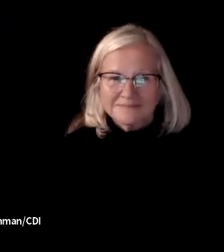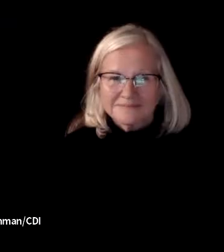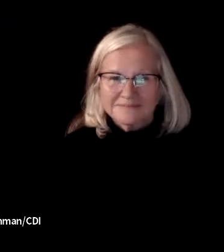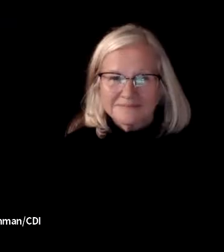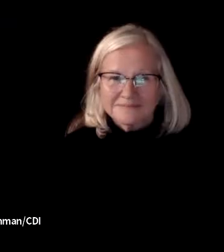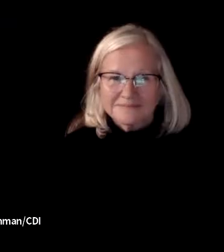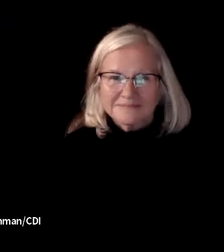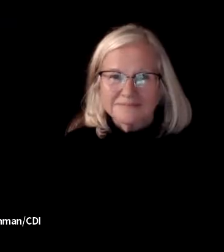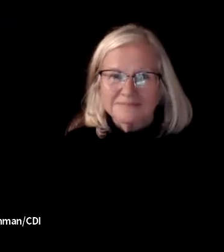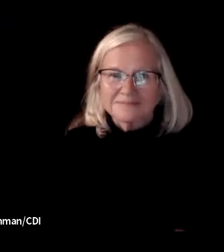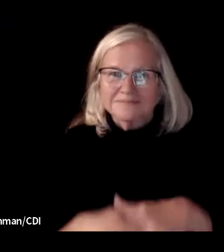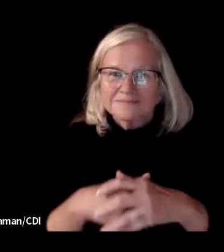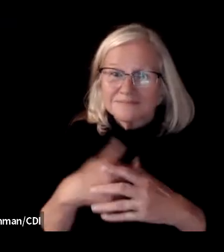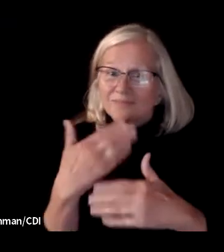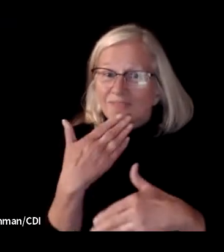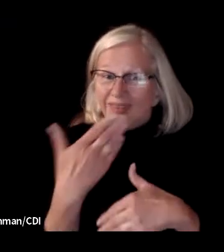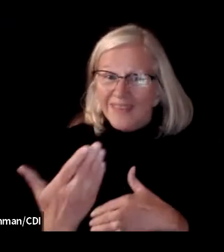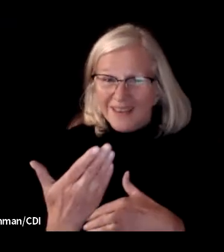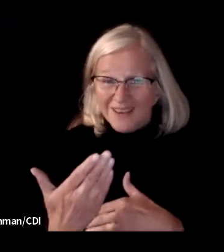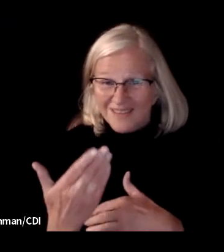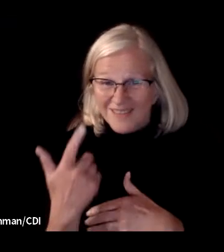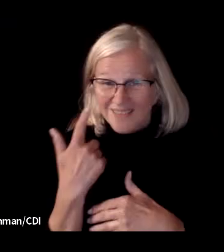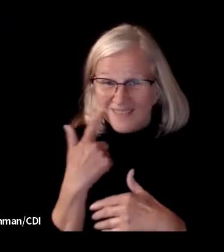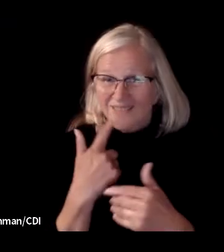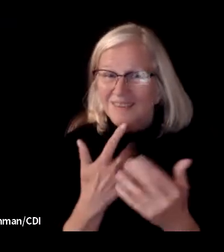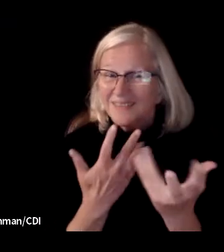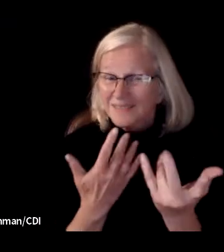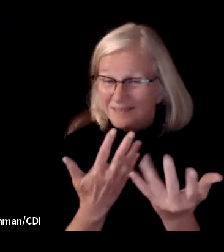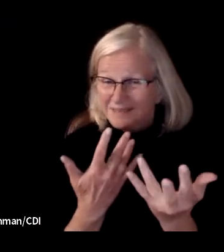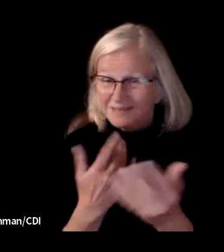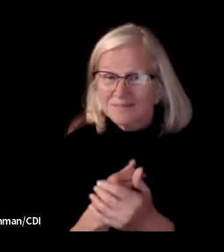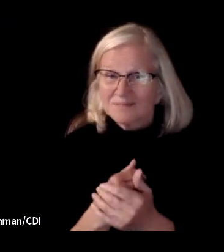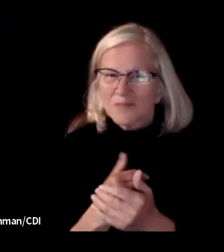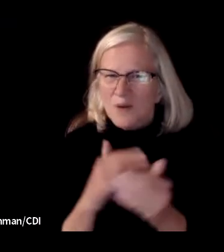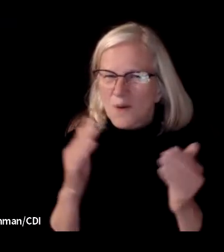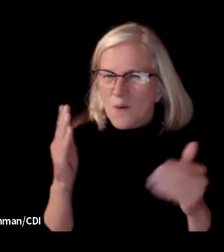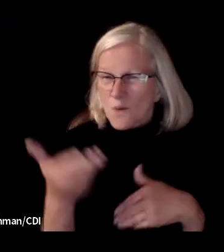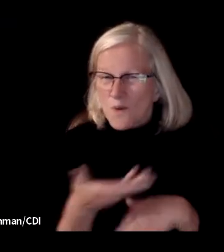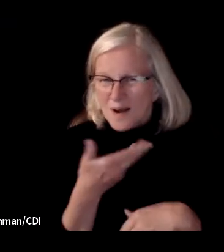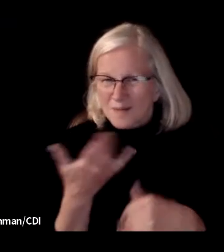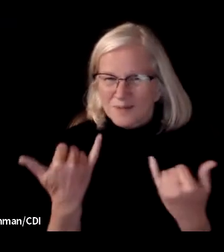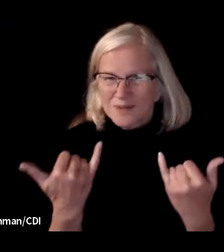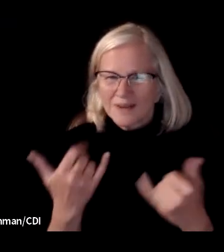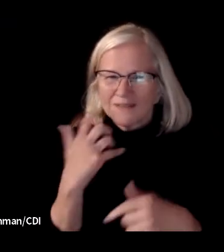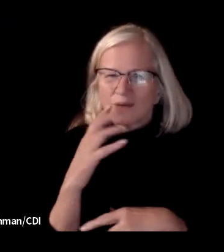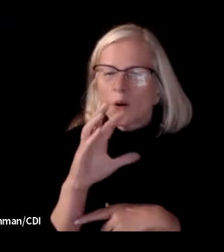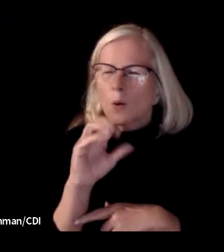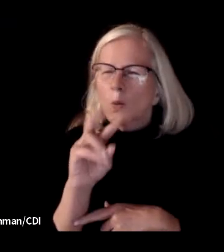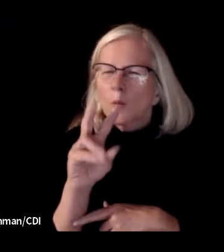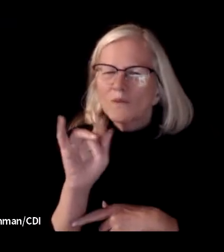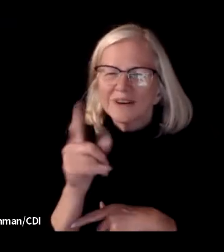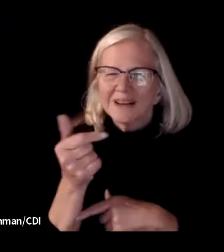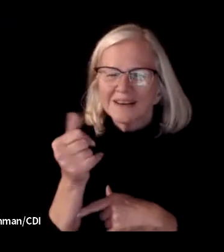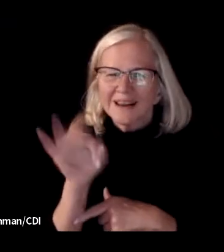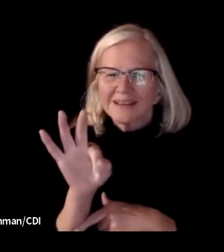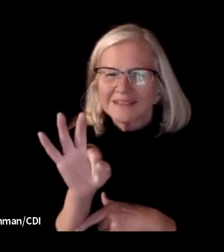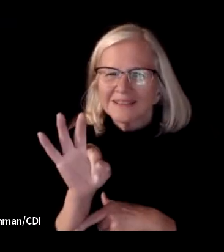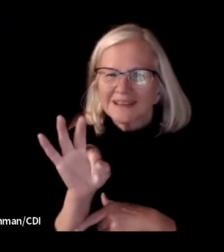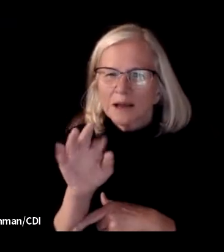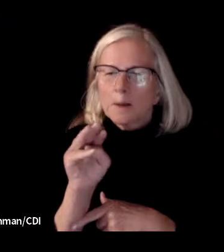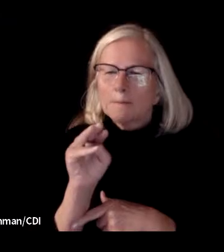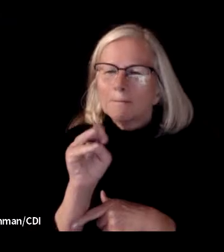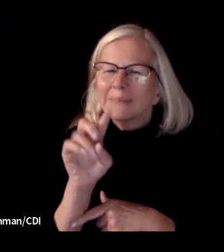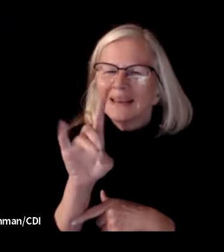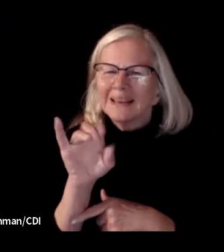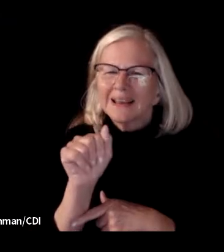day, and thank you for standing by. Welcome to today's COVID-19 media briefing. At this time, all participants are in a